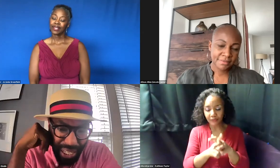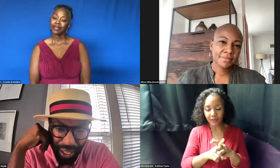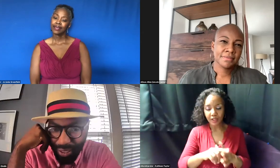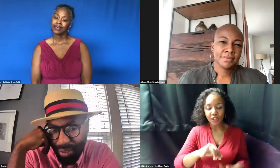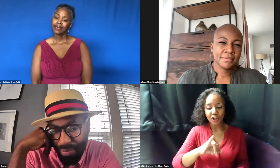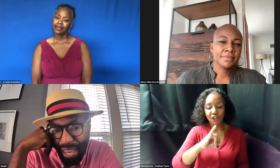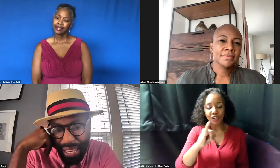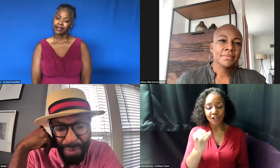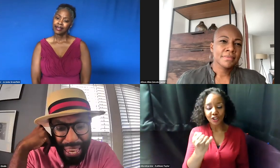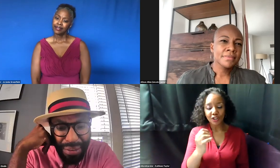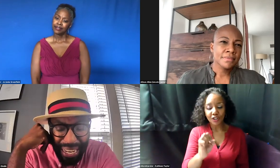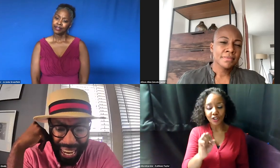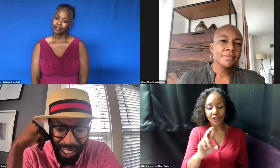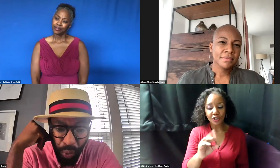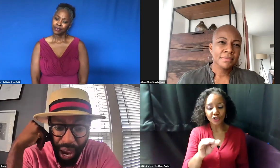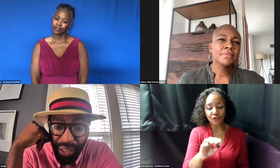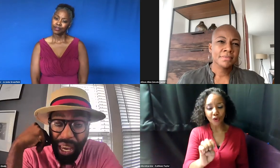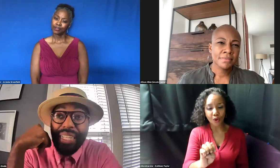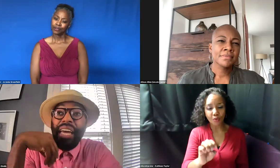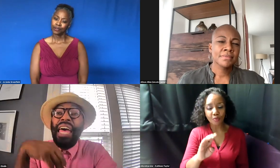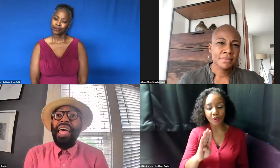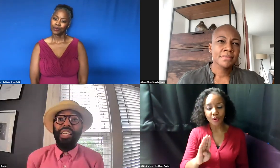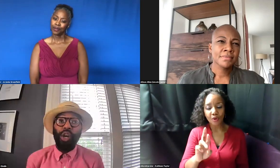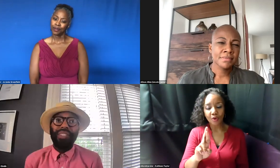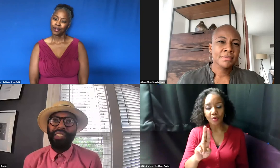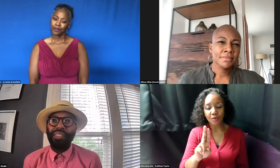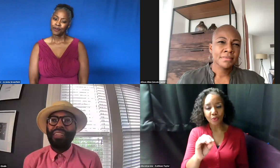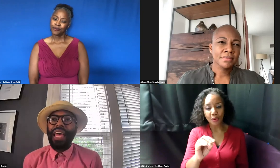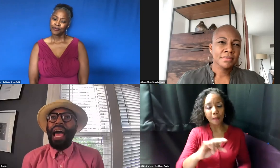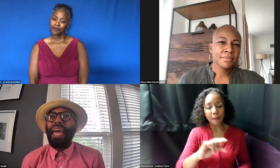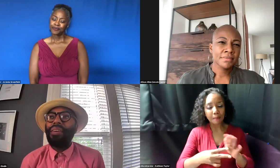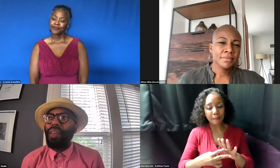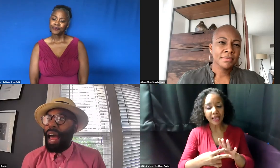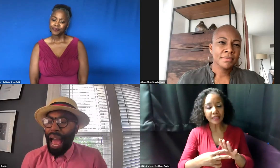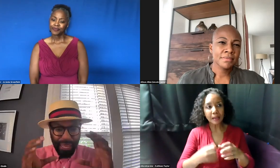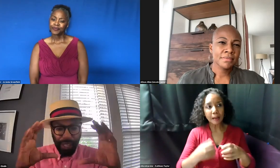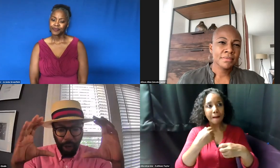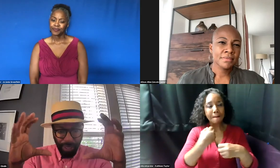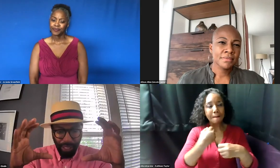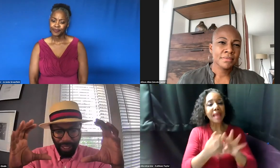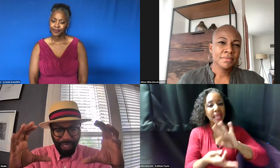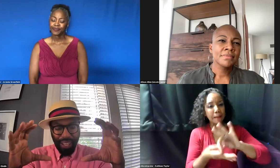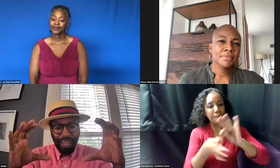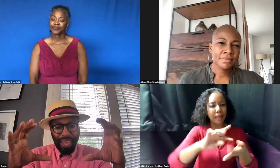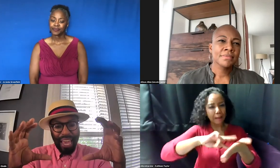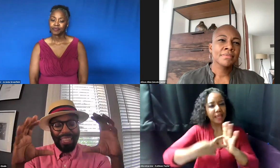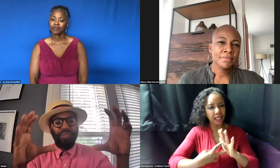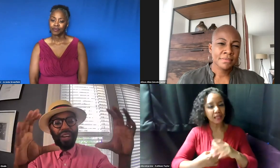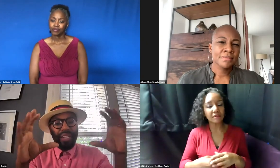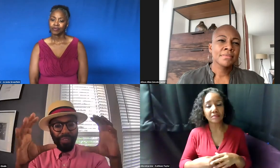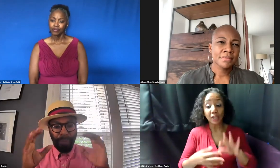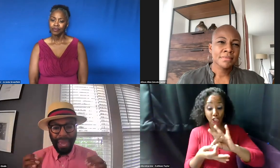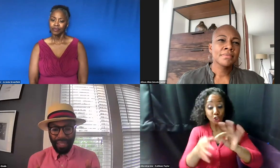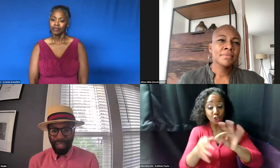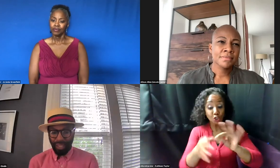making meaning, making meaning as a way of engaging. I think interpretation, like I get interpretation and I think